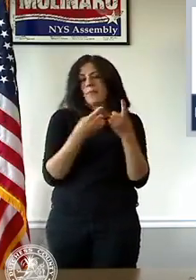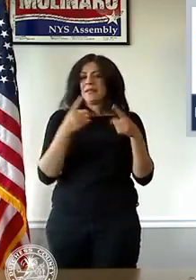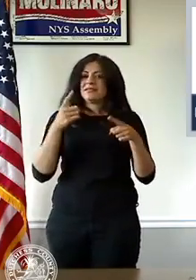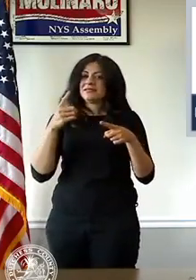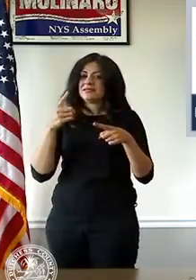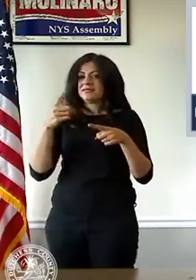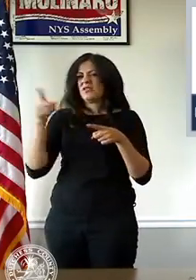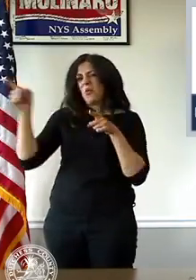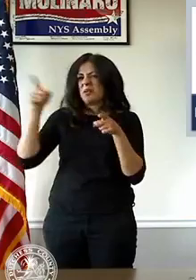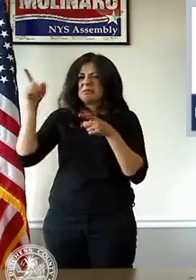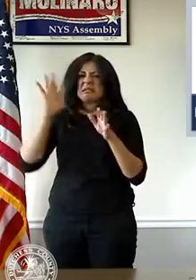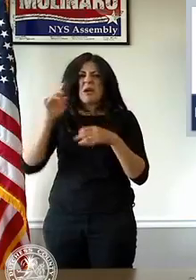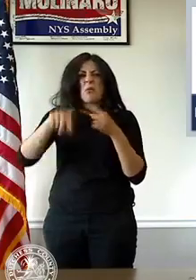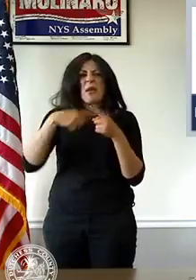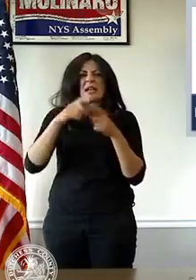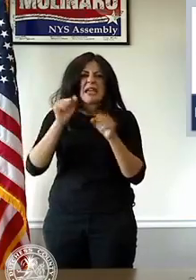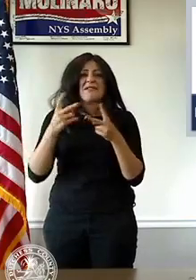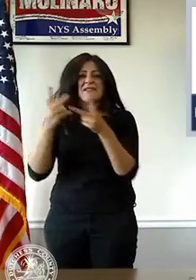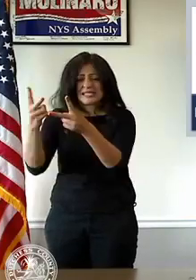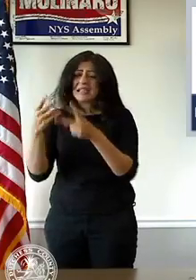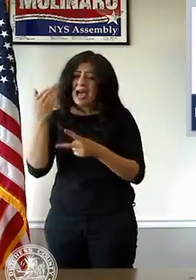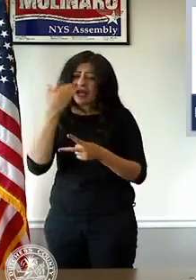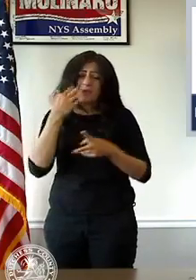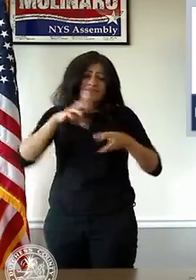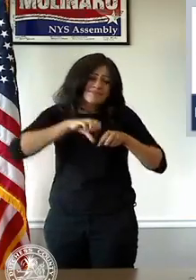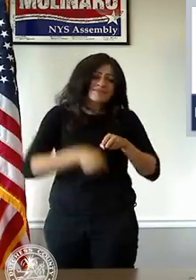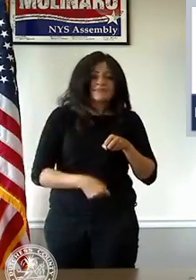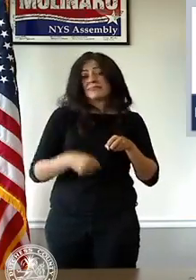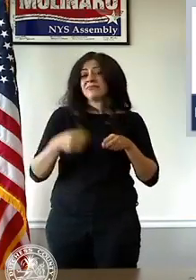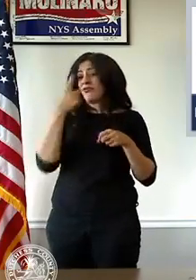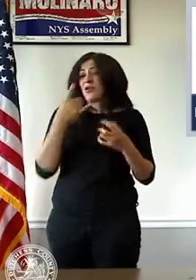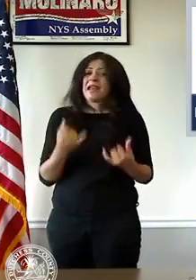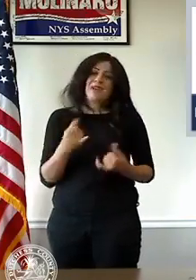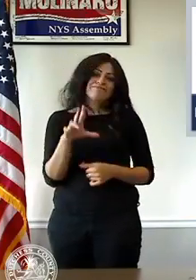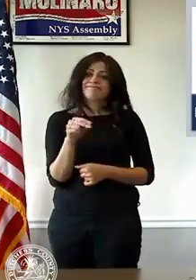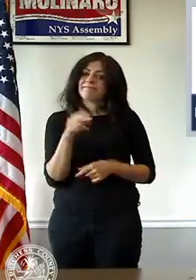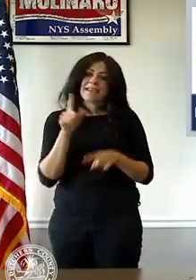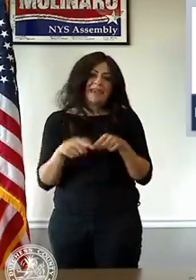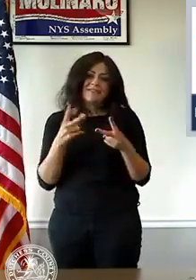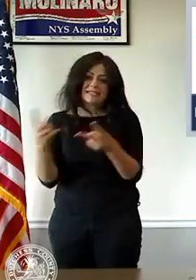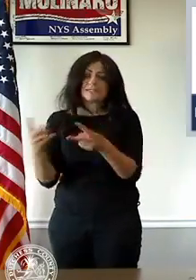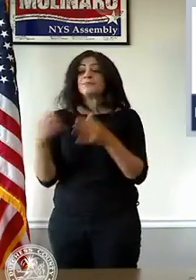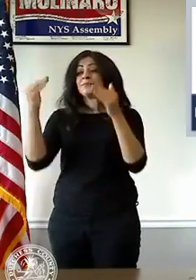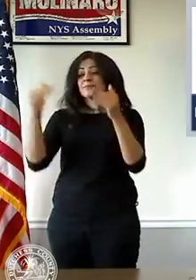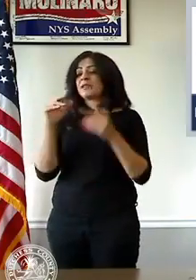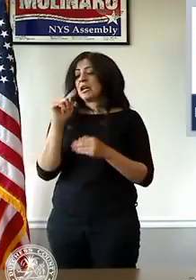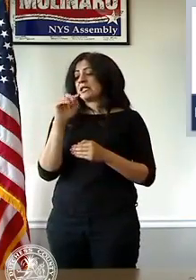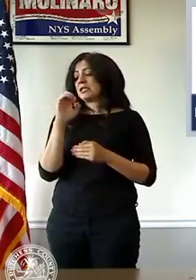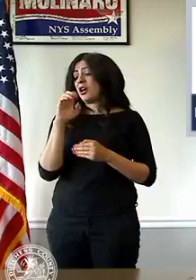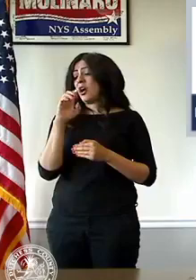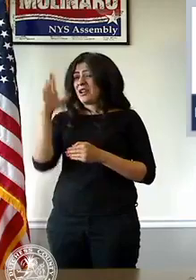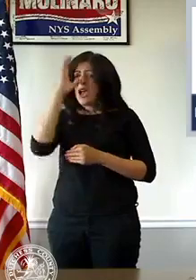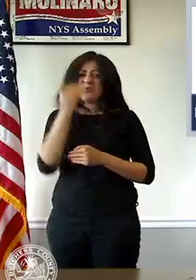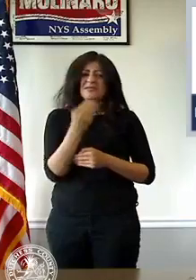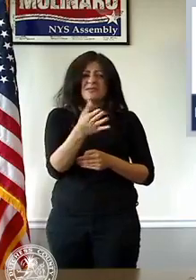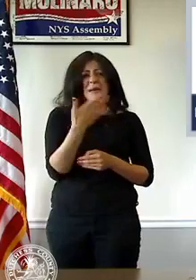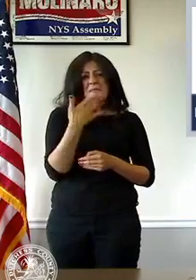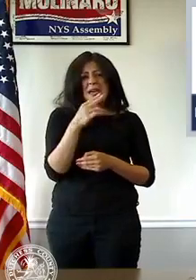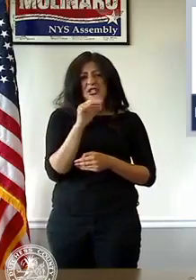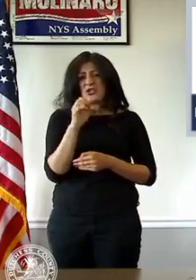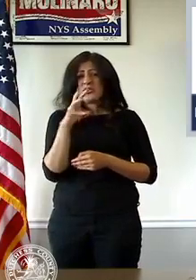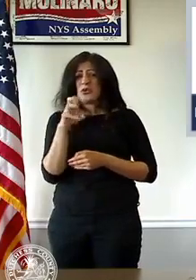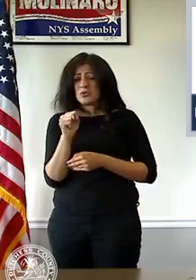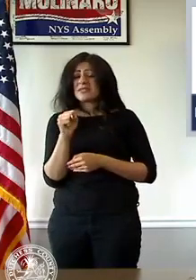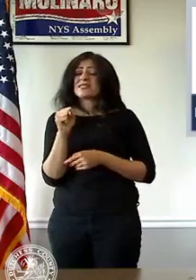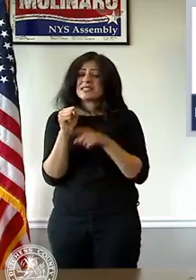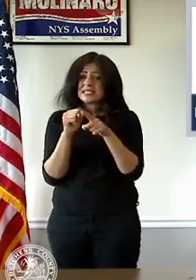do that. And of course, believe me, I know what that feels like. I certainly do. Todd, I'm going to give you bad news. Will we still have the Special Olympics?